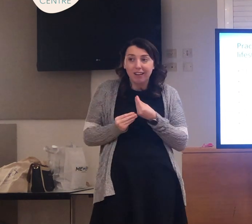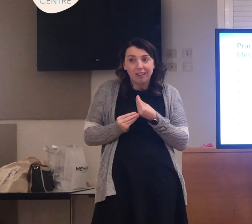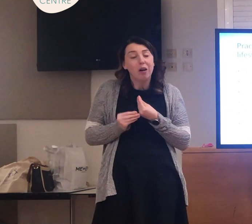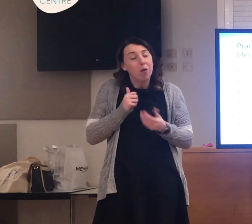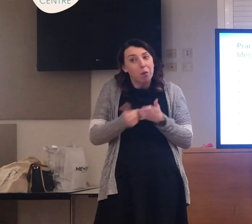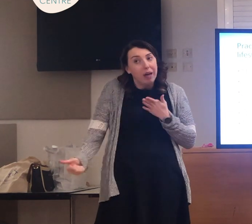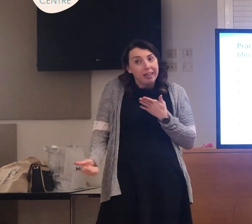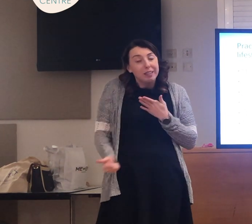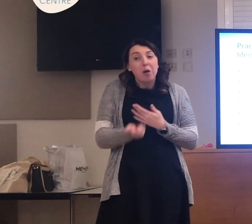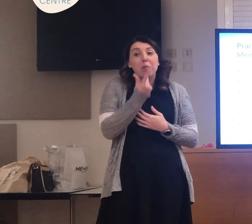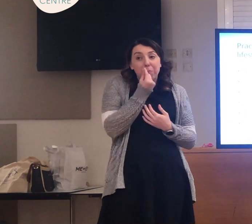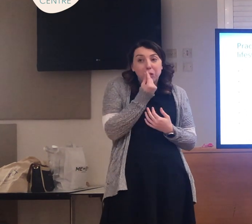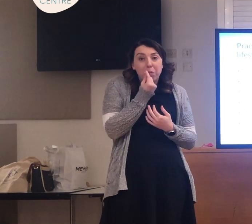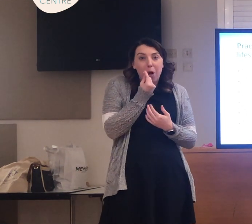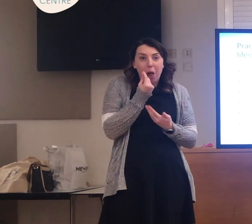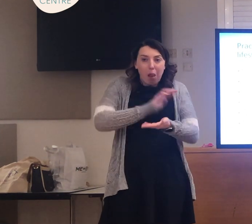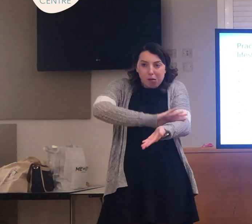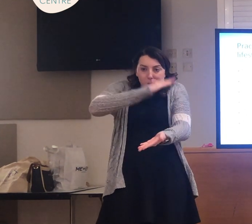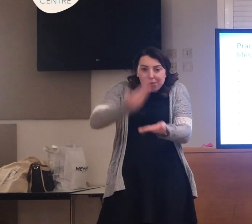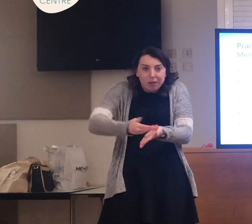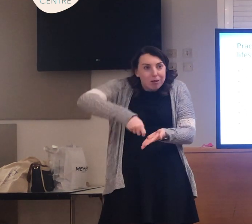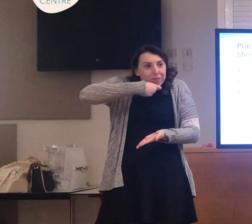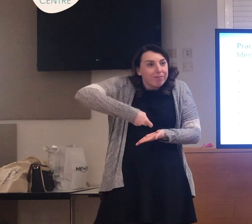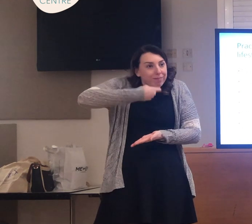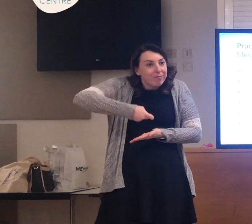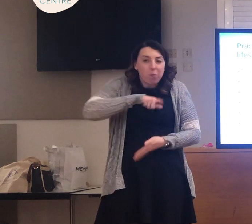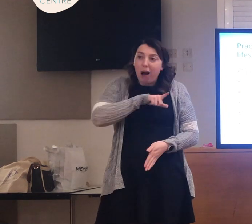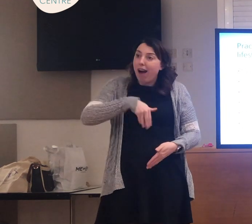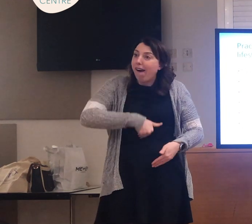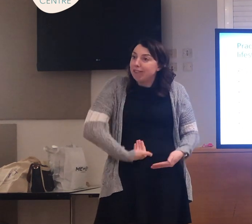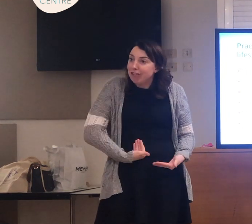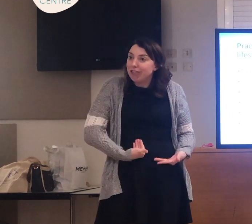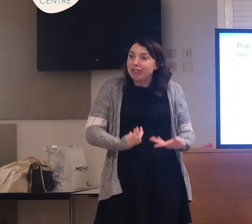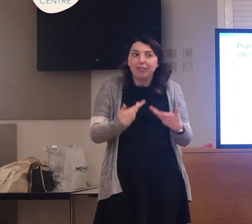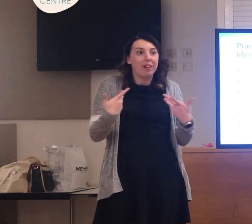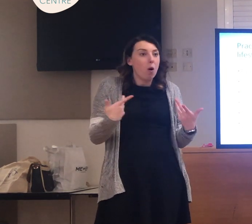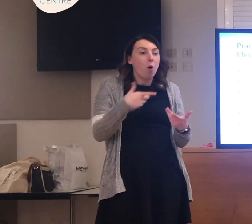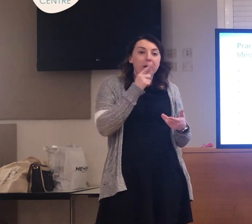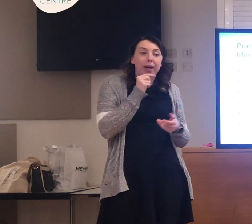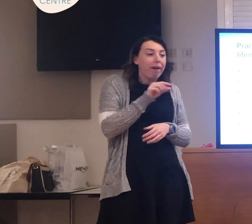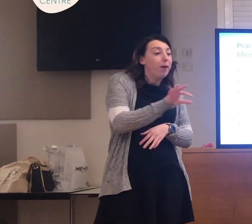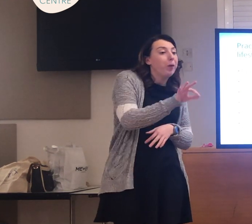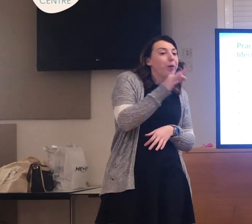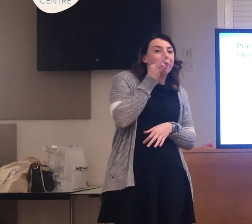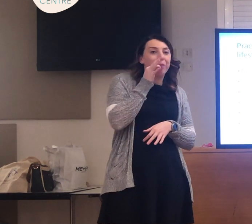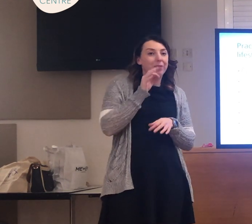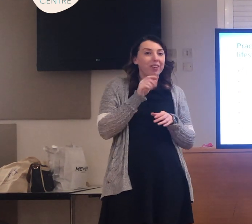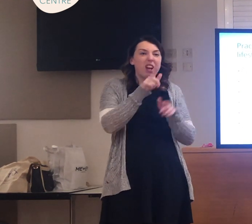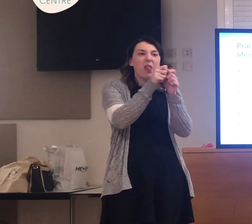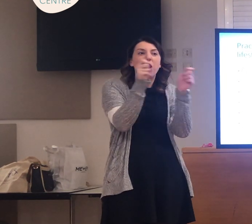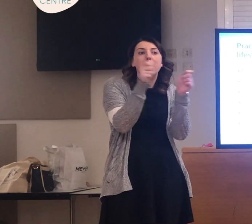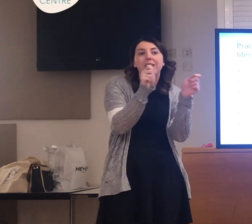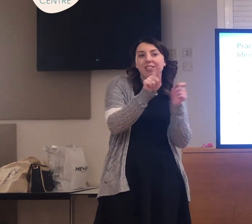And you'll probably have much bigger meals. You'll possibly start grazing on, you know, that